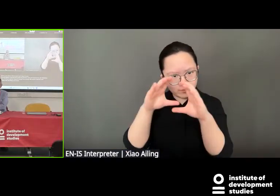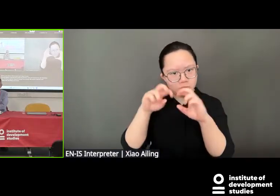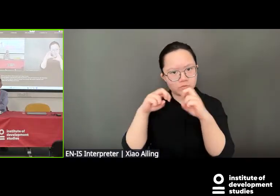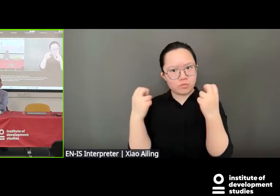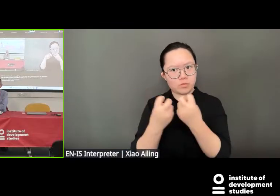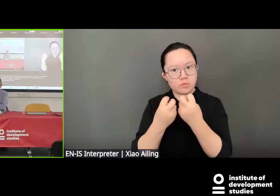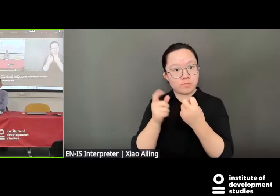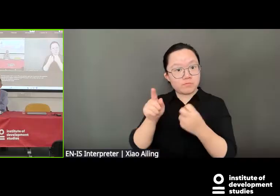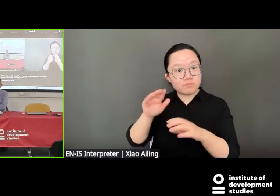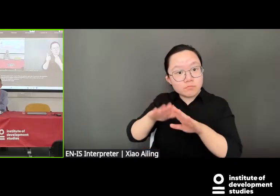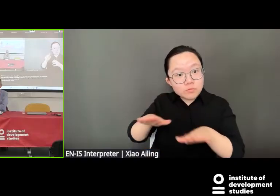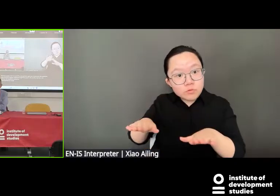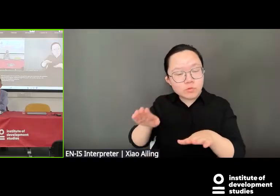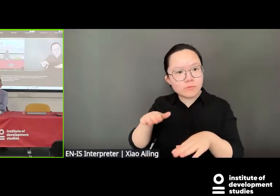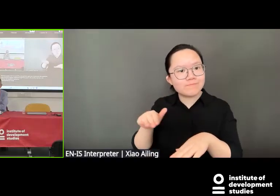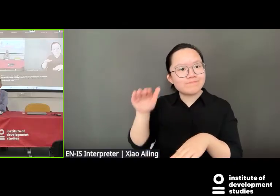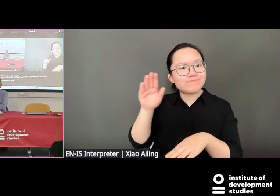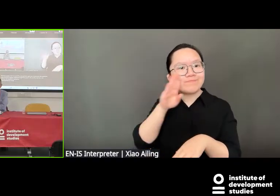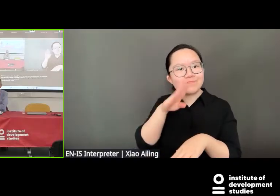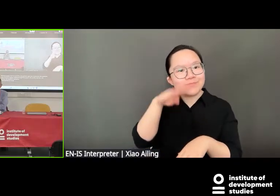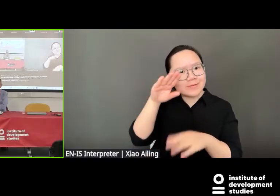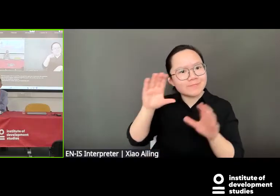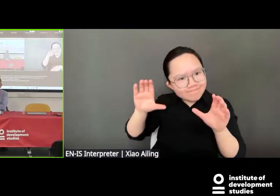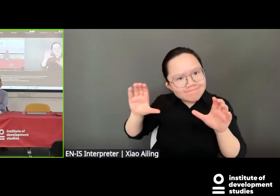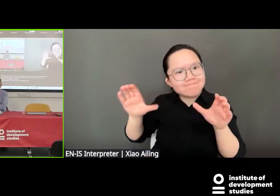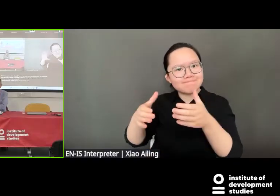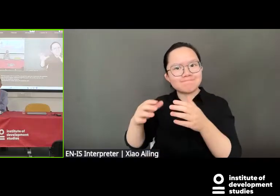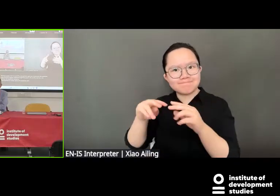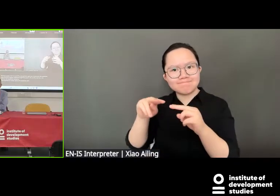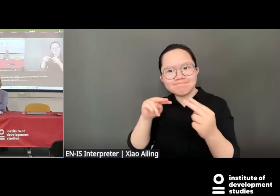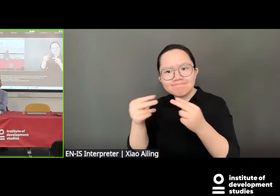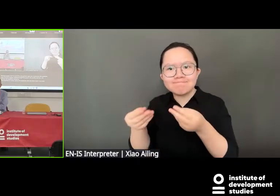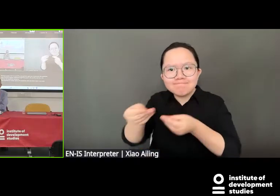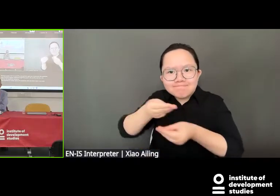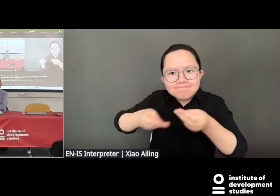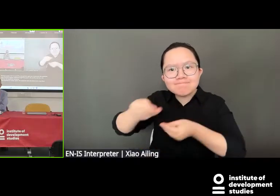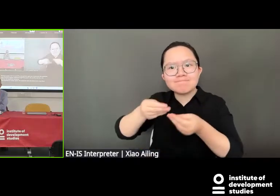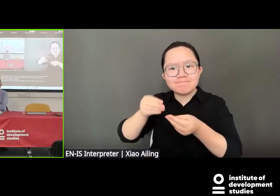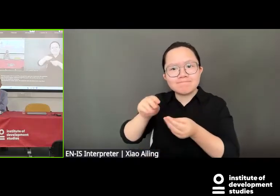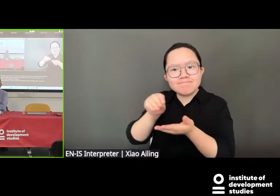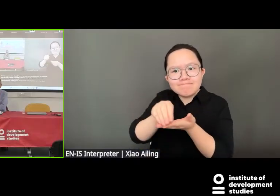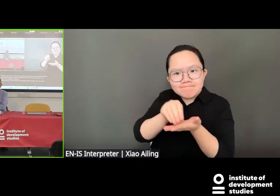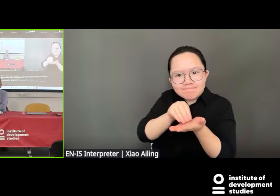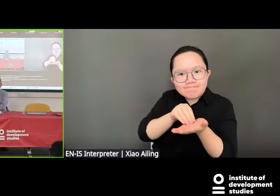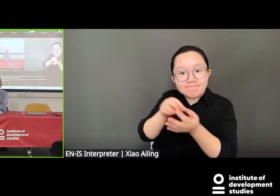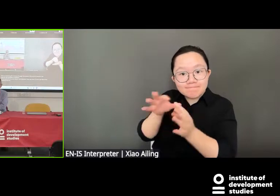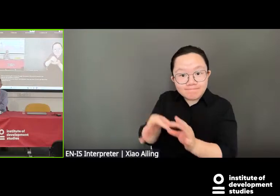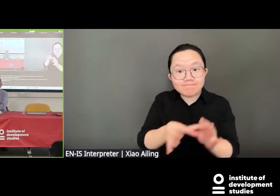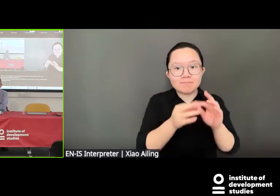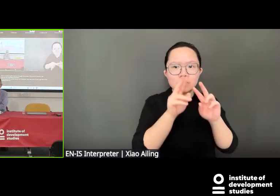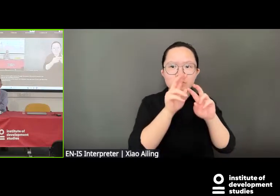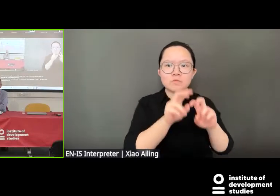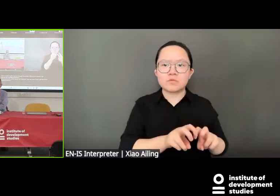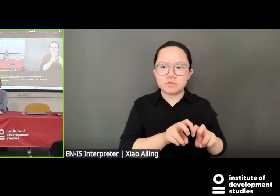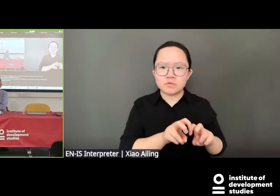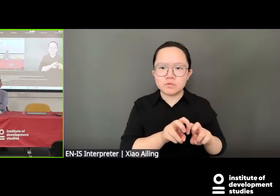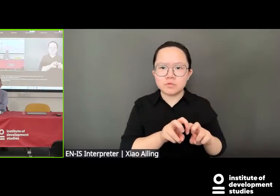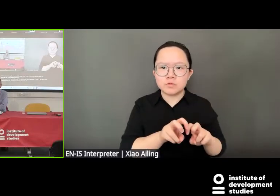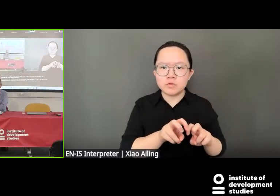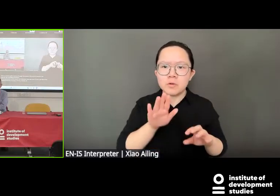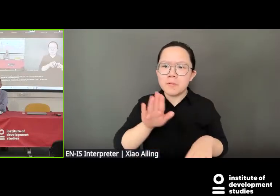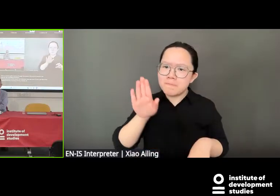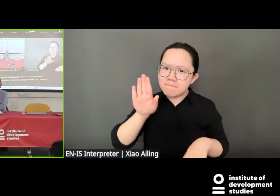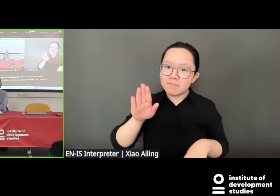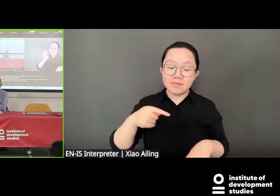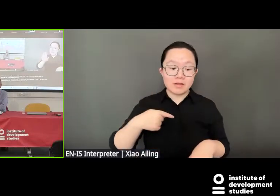with disabilities were also able to have a say about their experiences in the pre-primary schools, and that we did not only conduct